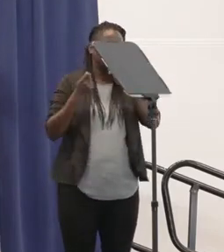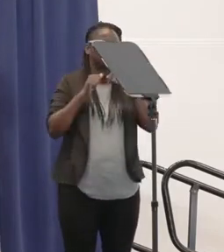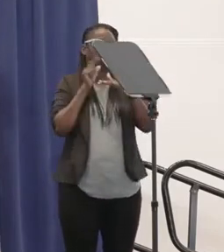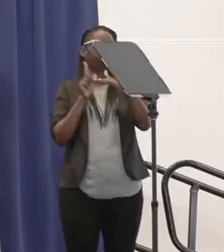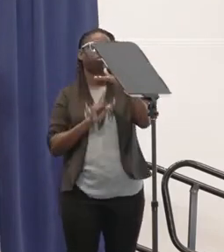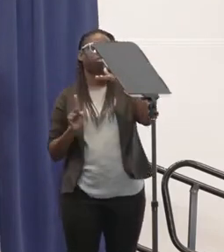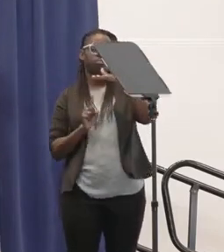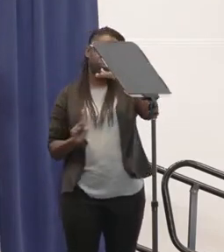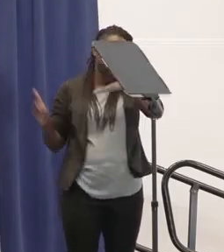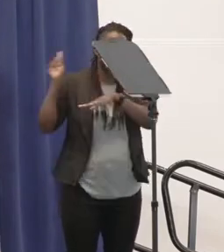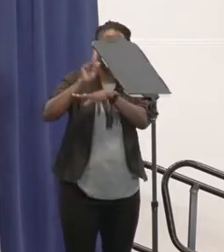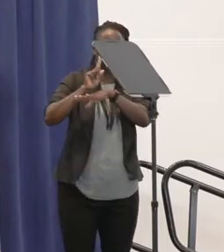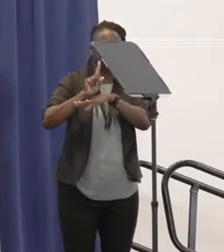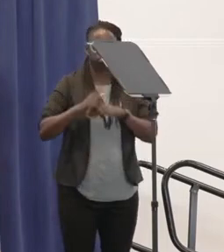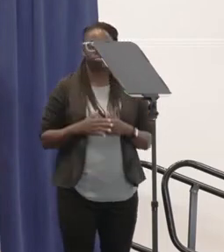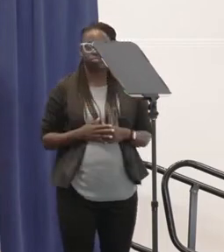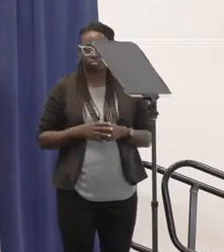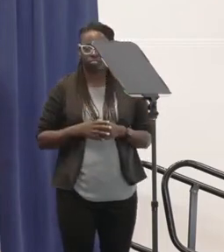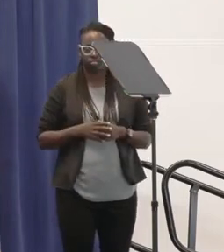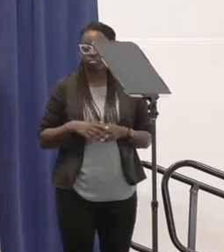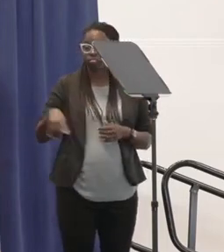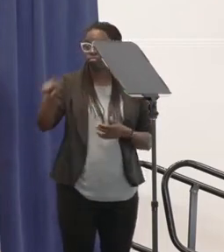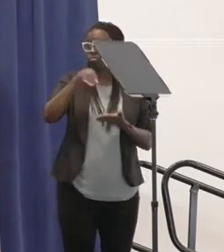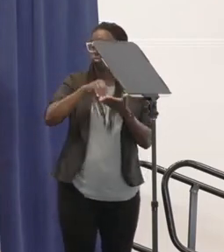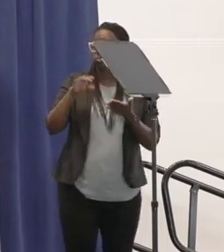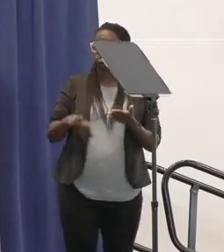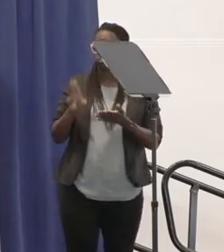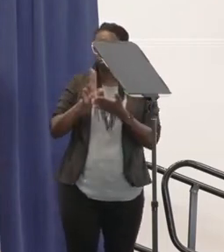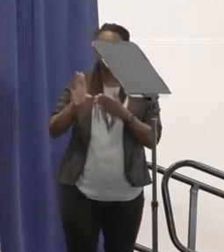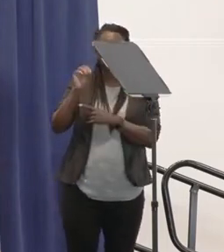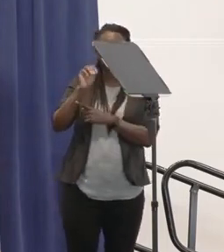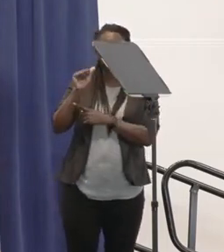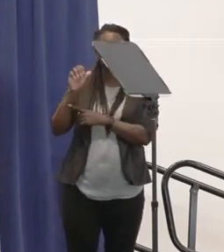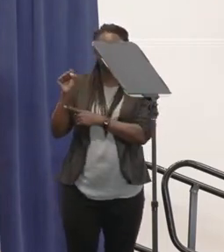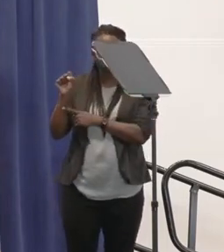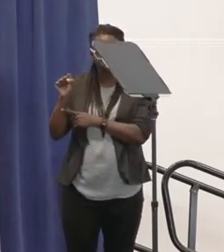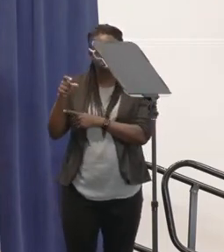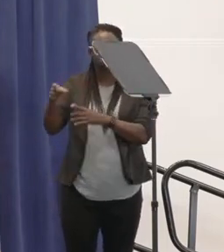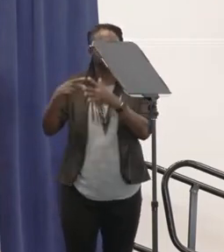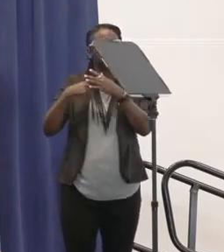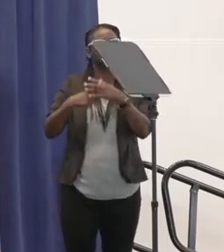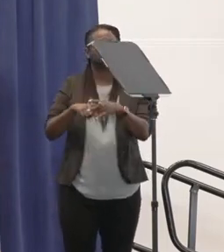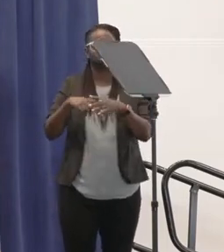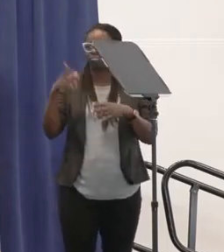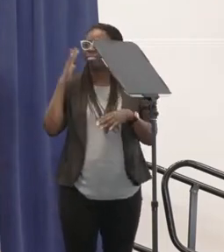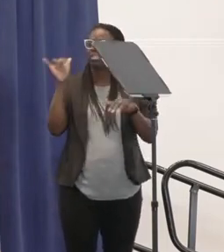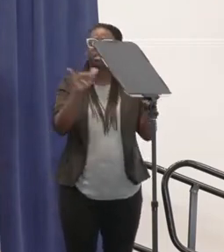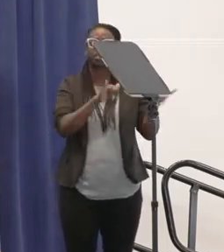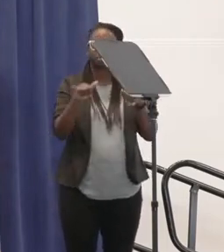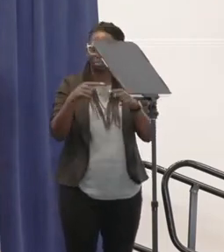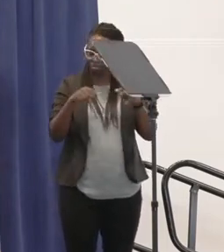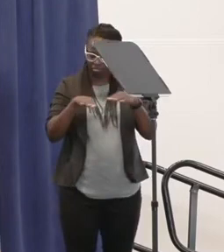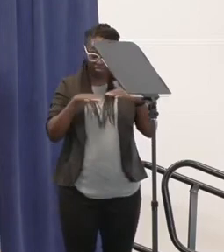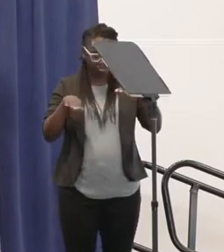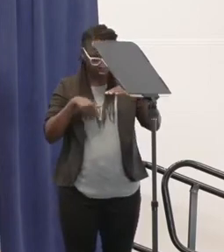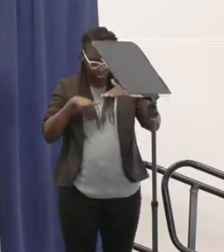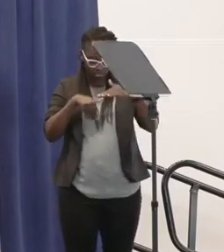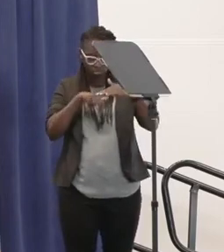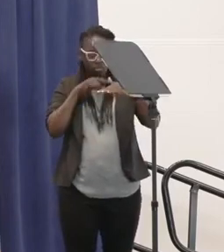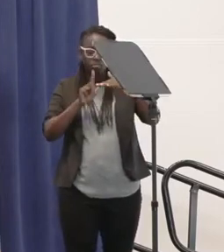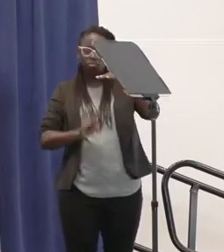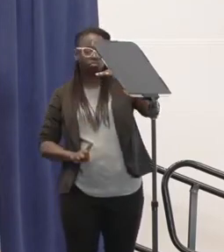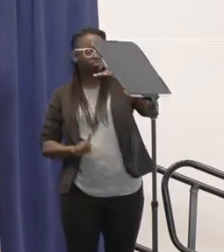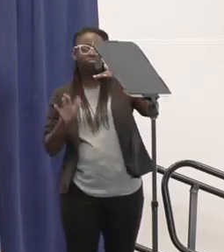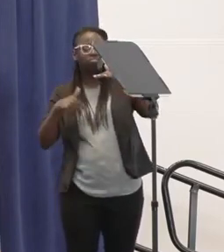in Massachusetts or in this country begins from the same baseline. They don't. That's a fact. It is also wrong